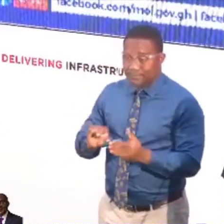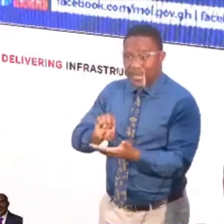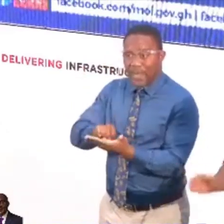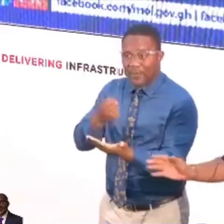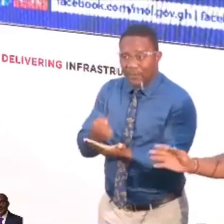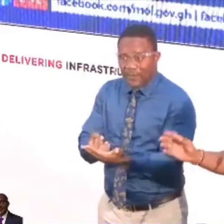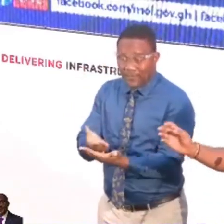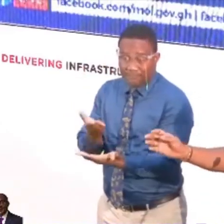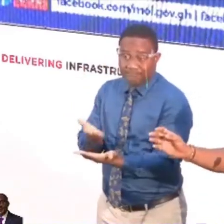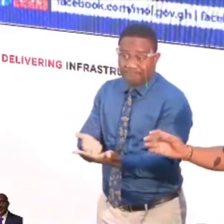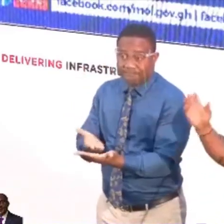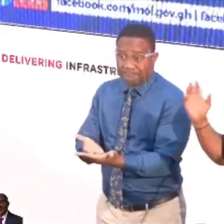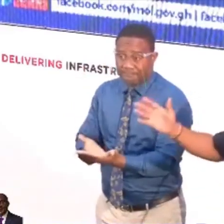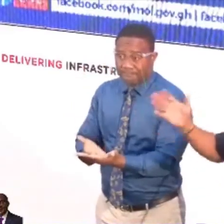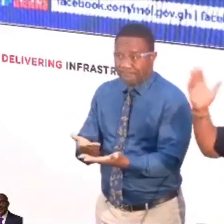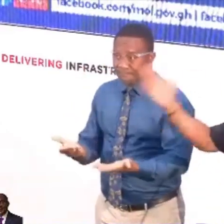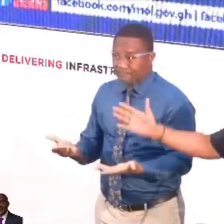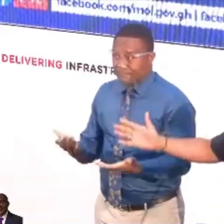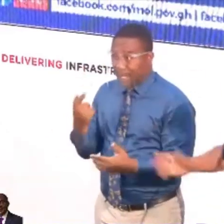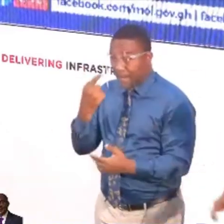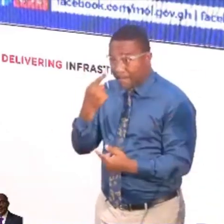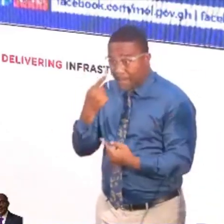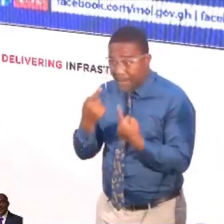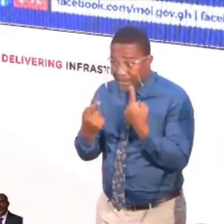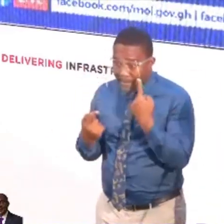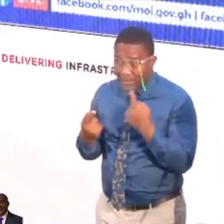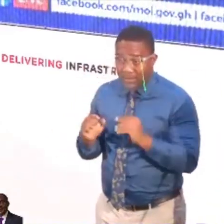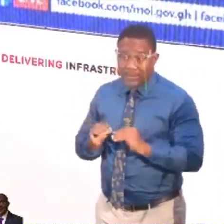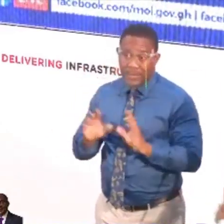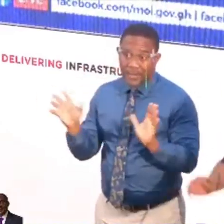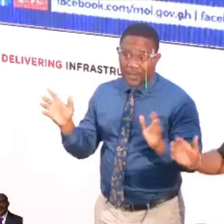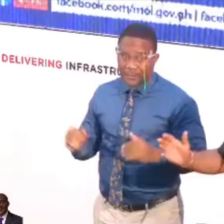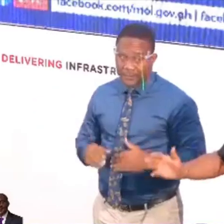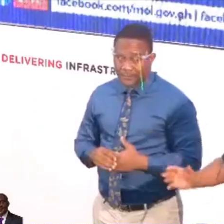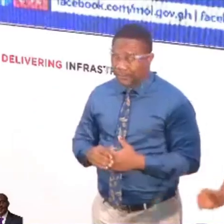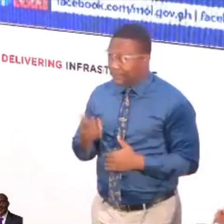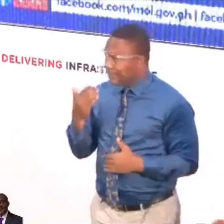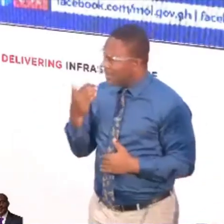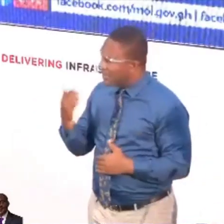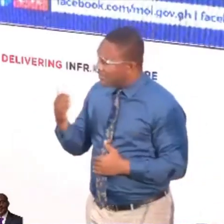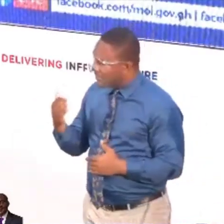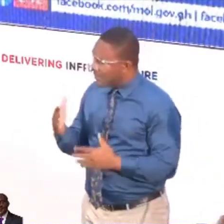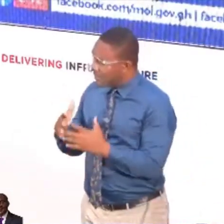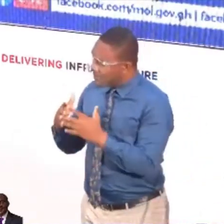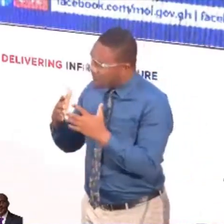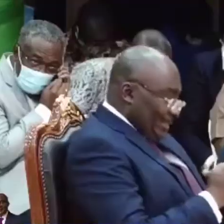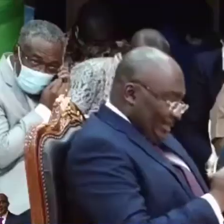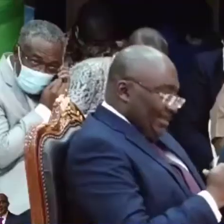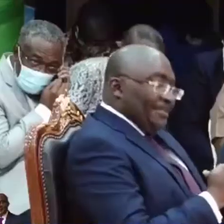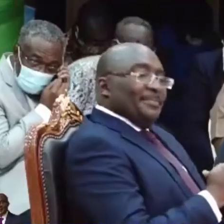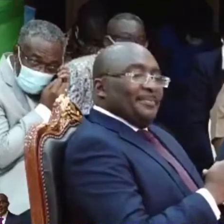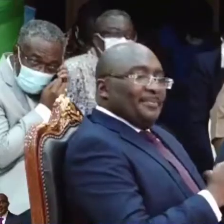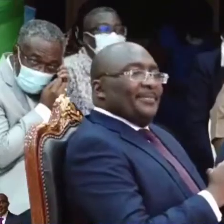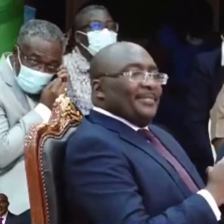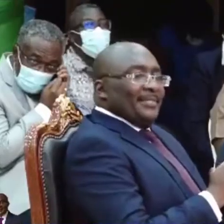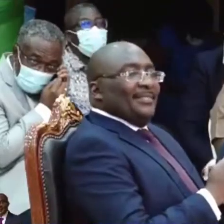This one is what you call feely. Thank you very much, Your Excellency.